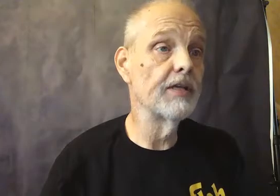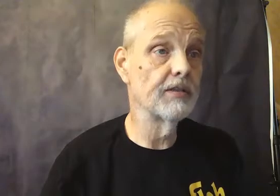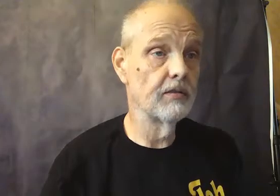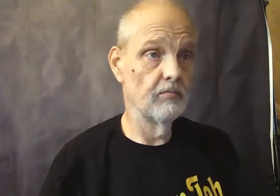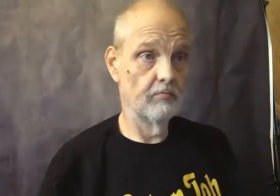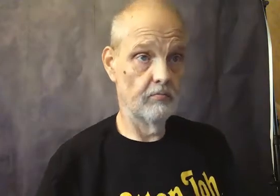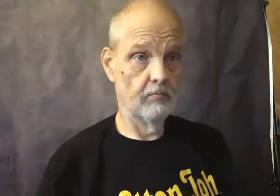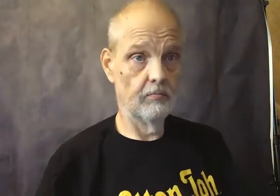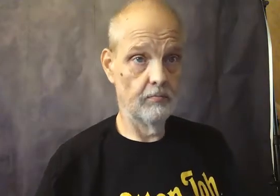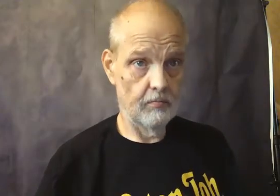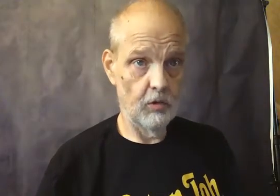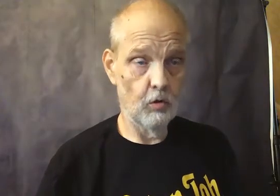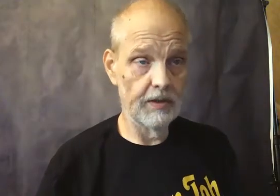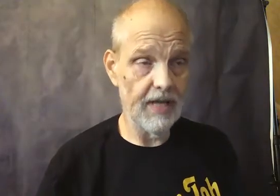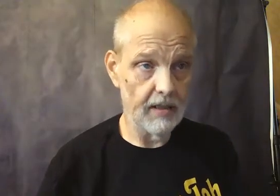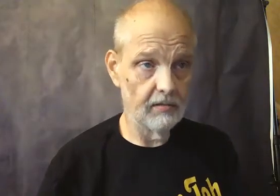dress, who is that?